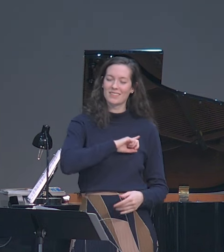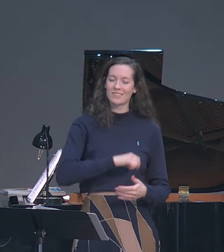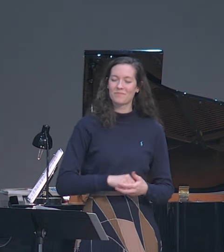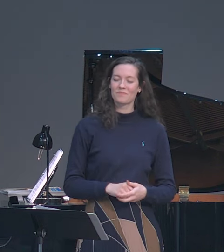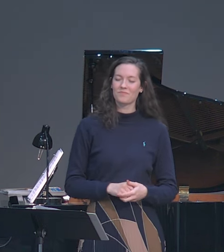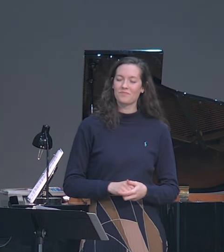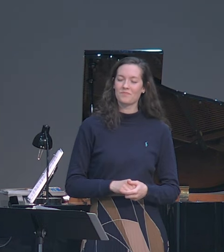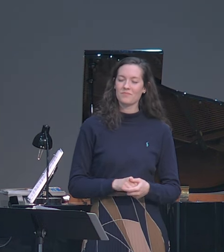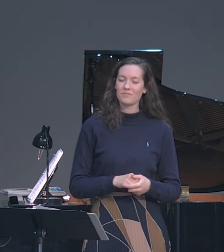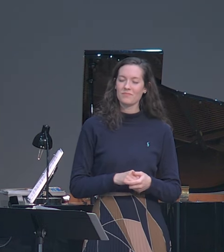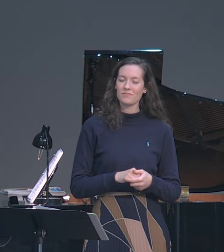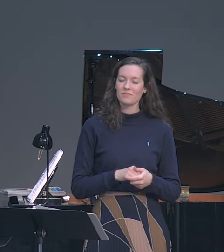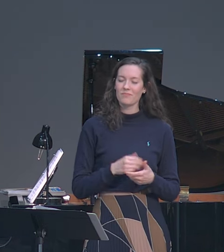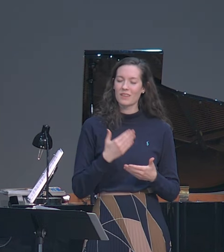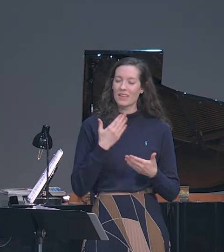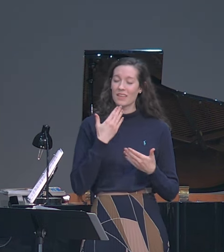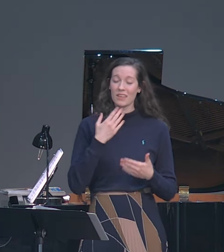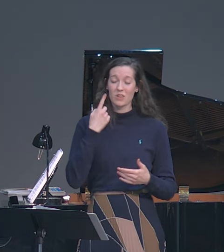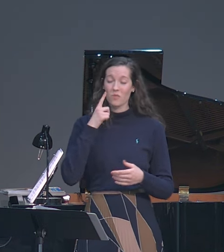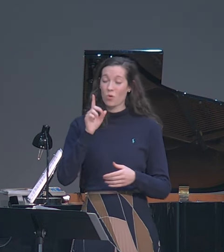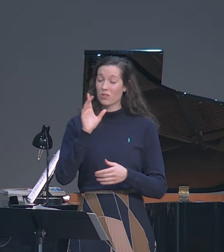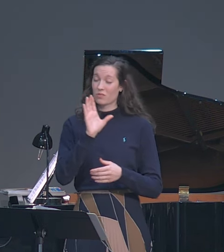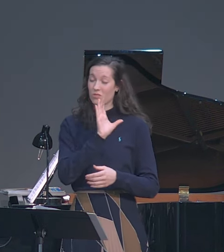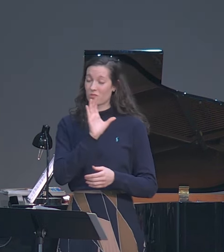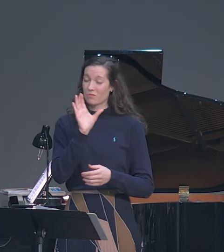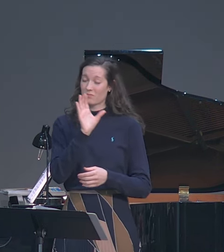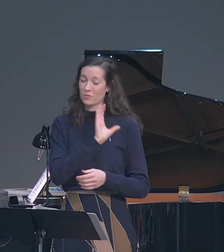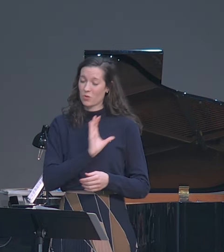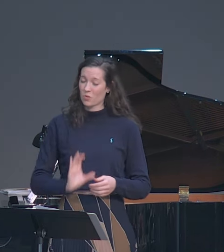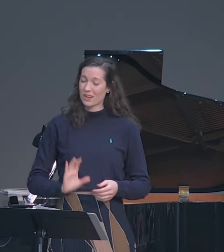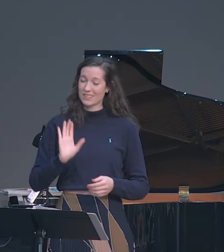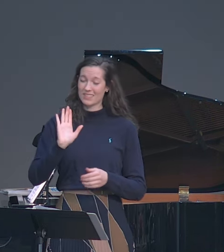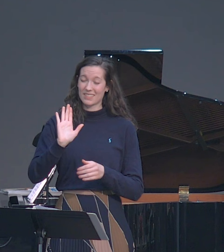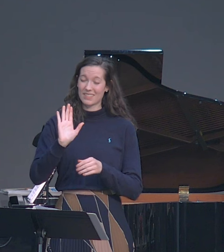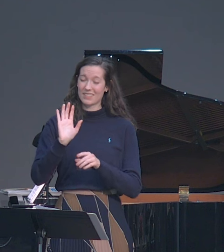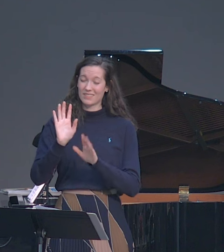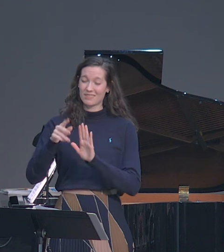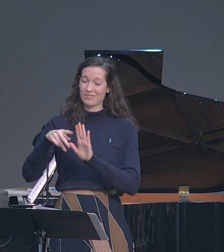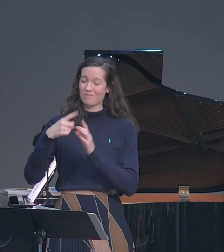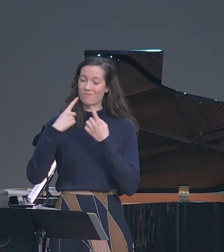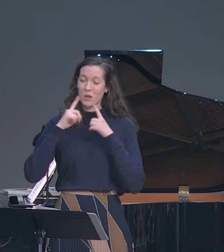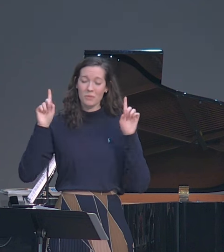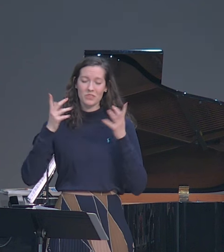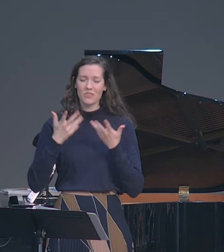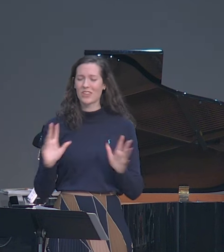just the finished work of Christ on the cross that makes us acceptable in your sight. We're